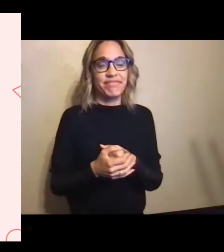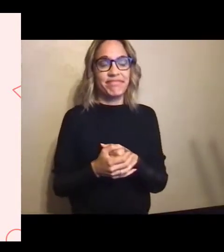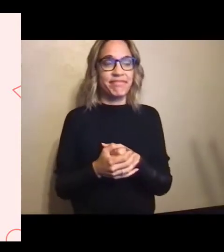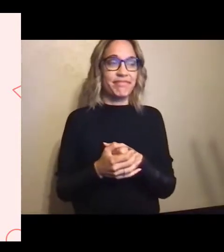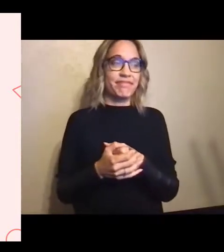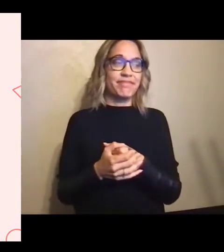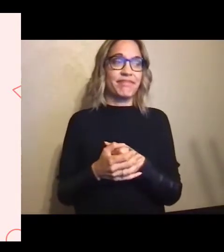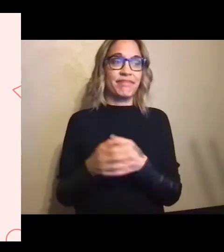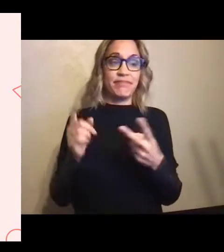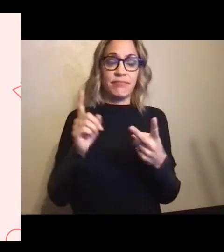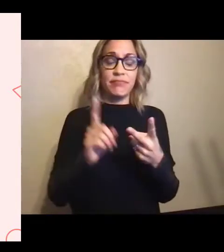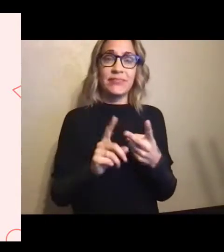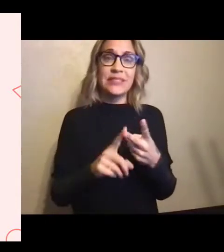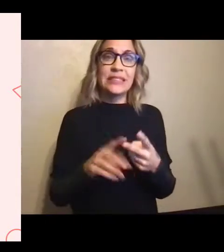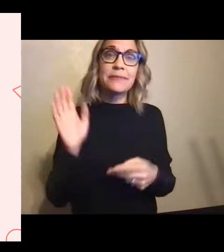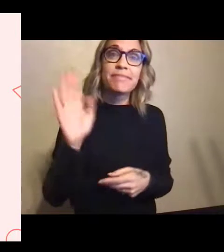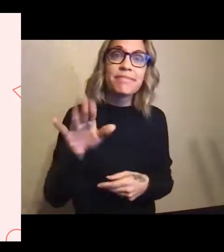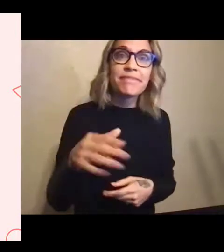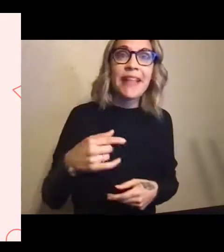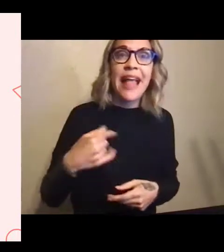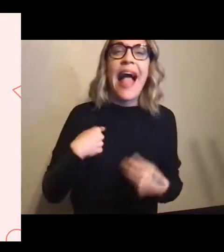deadline.